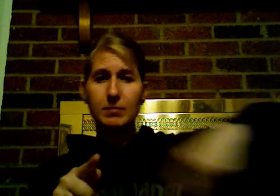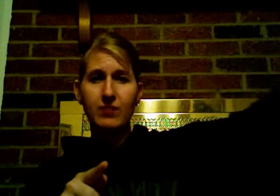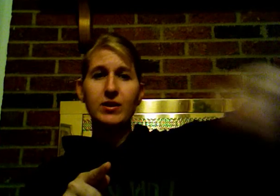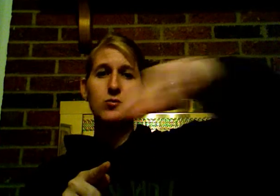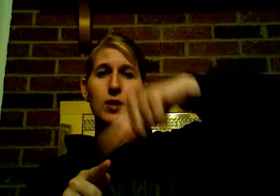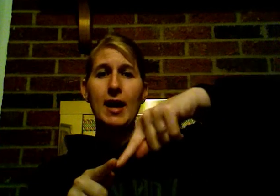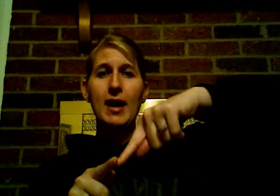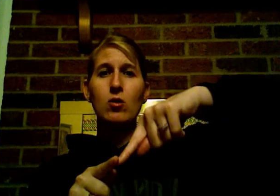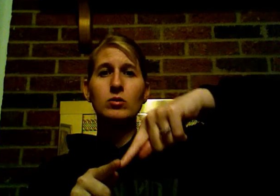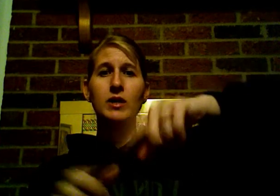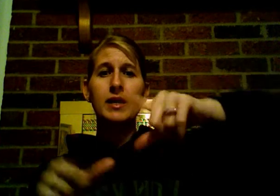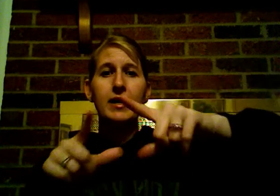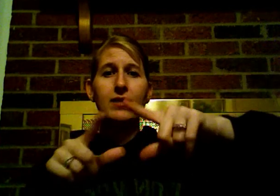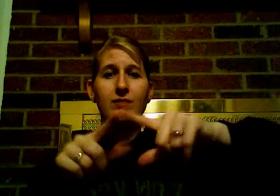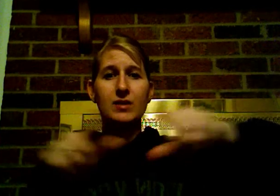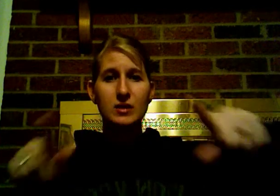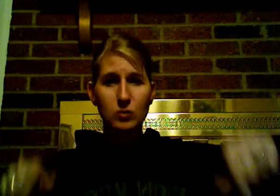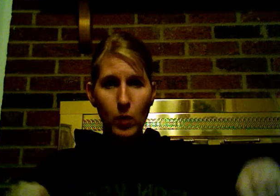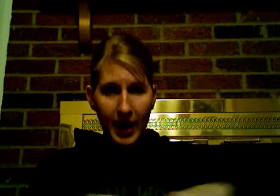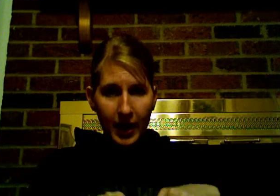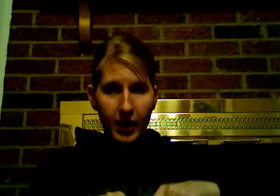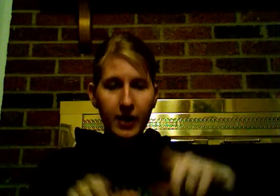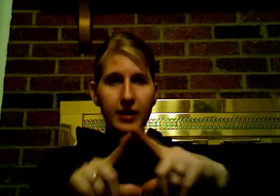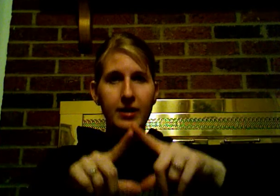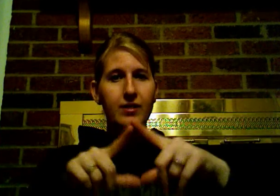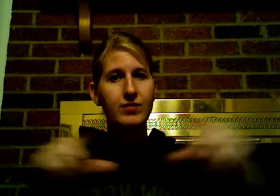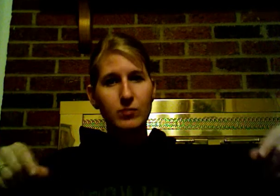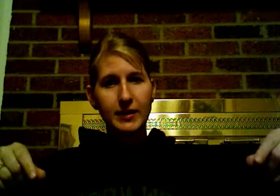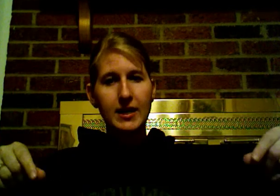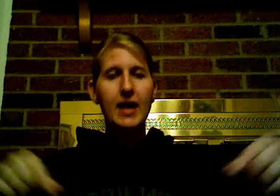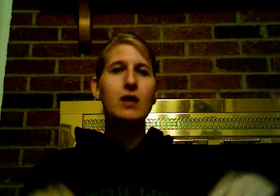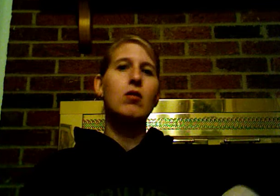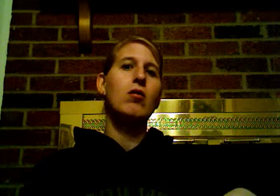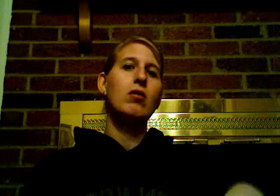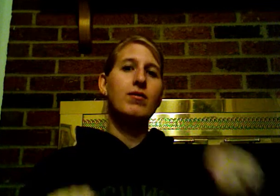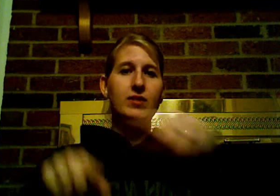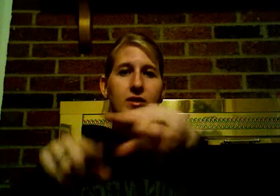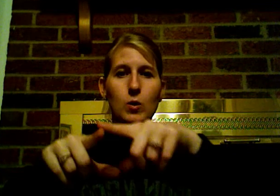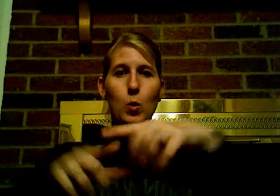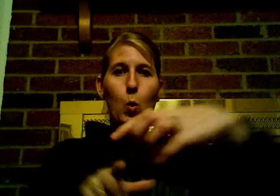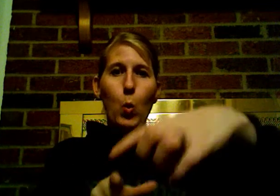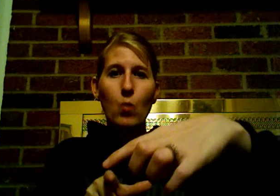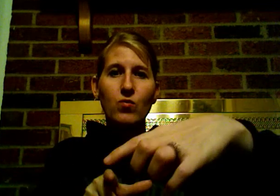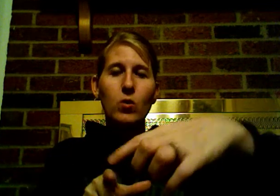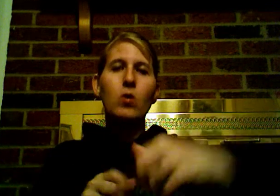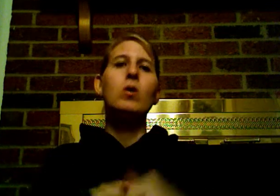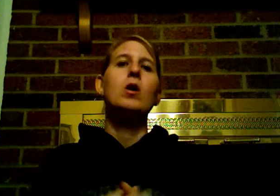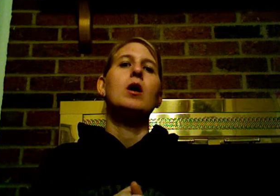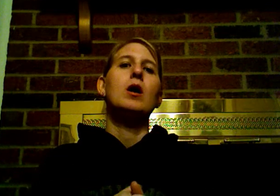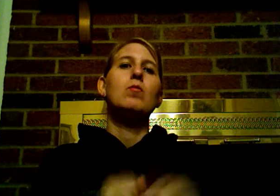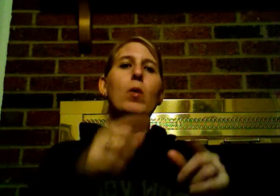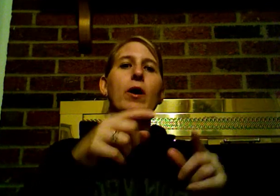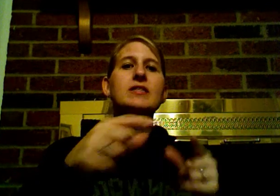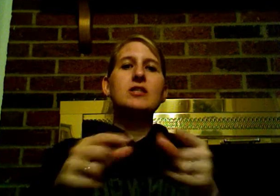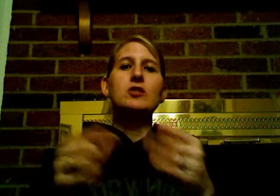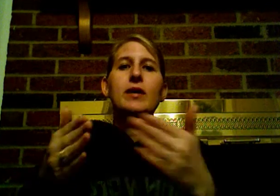if it's round, if it's square, if it's rectangle, if it's oval, where it's situated, if it's